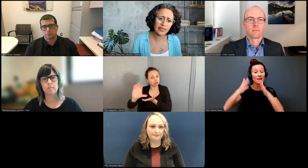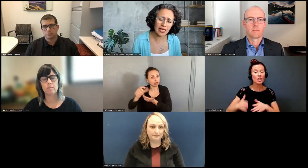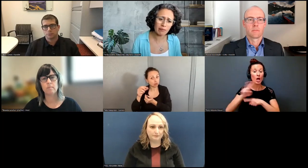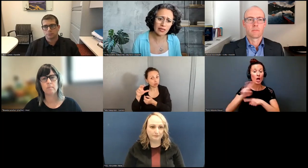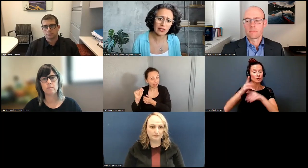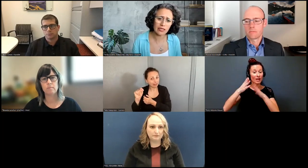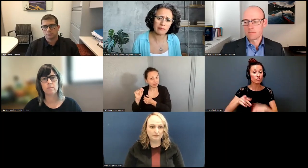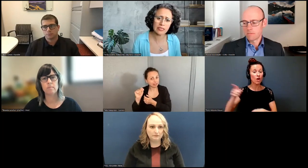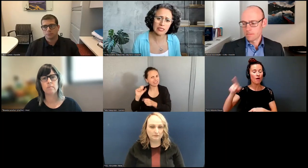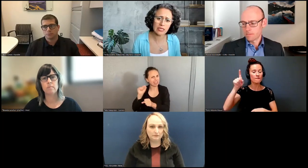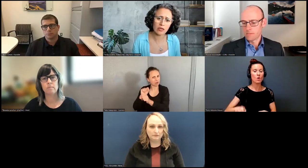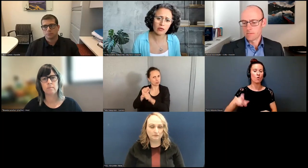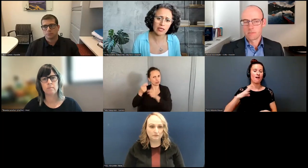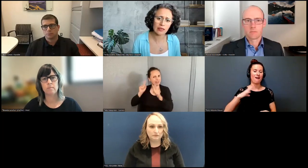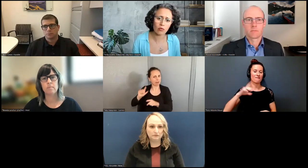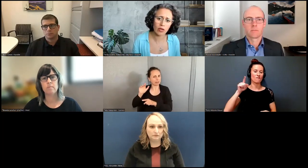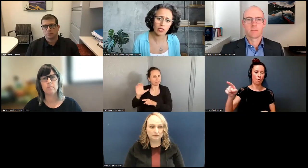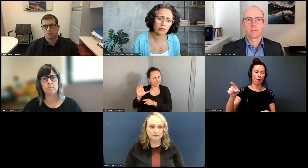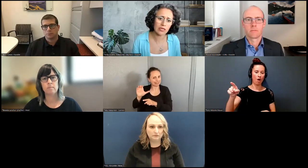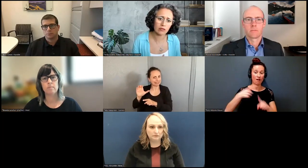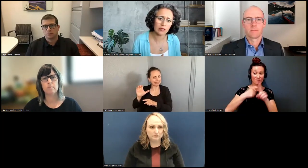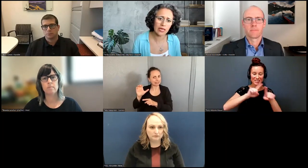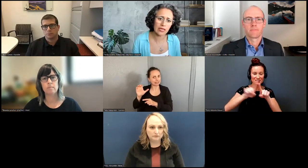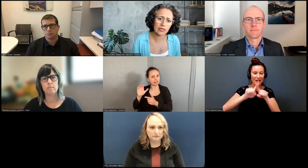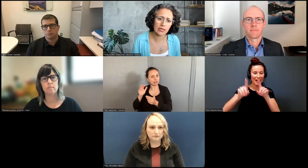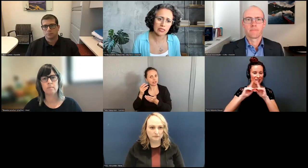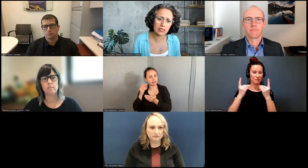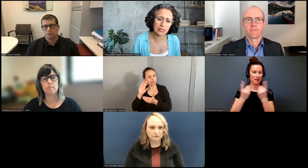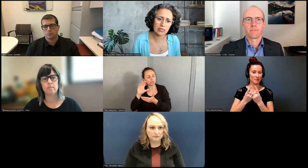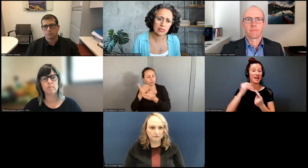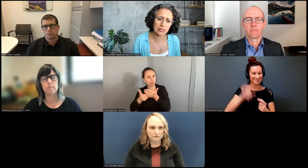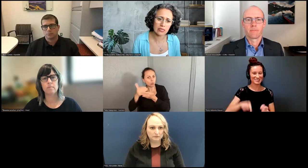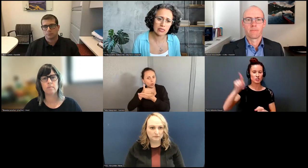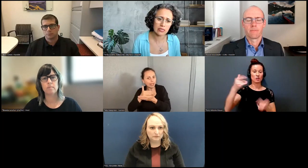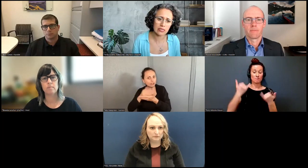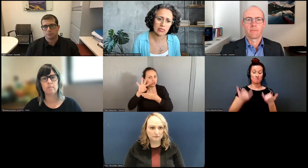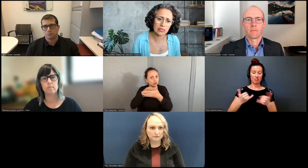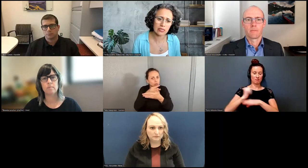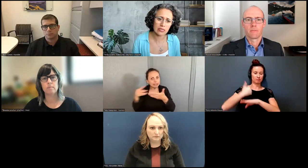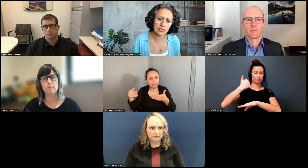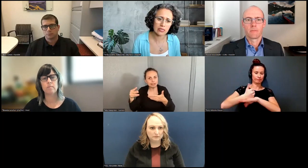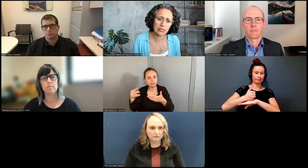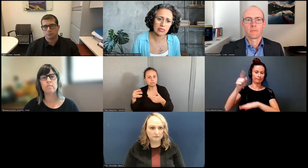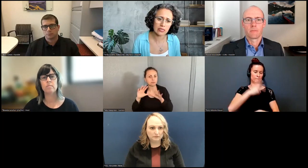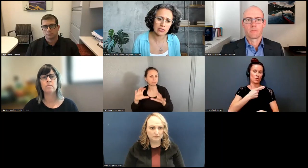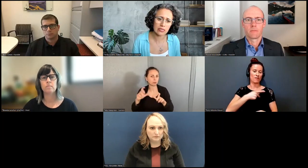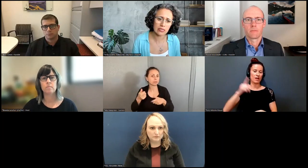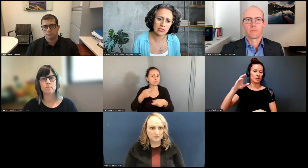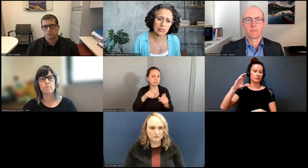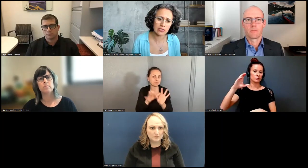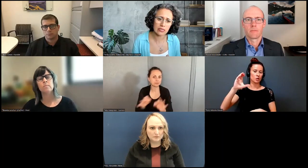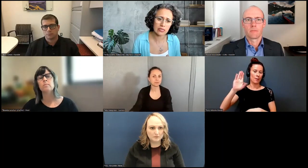of the work that is happening in BC, and looking at the wage grid and doing that next